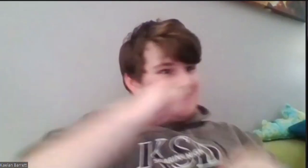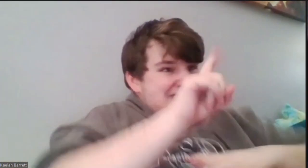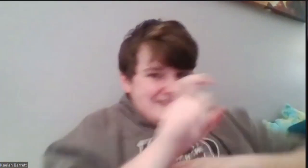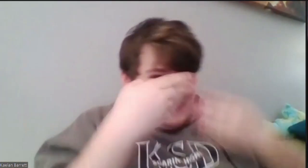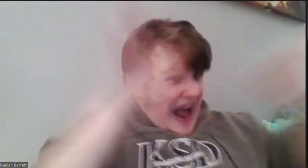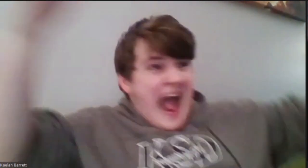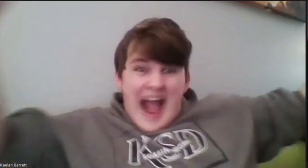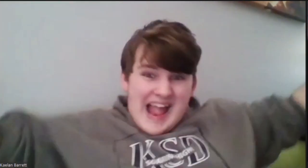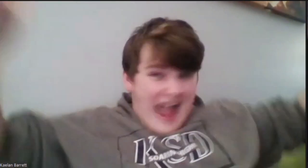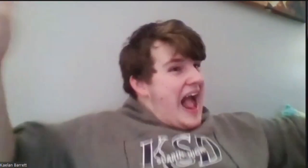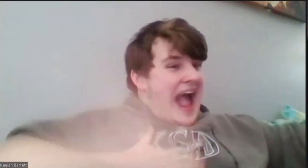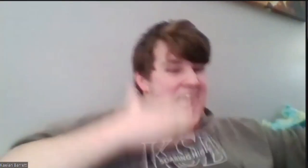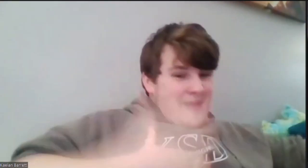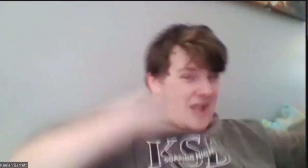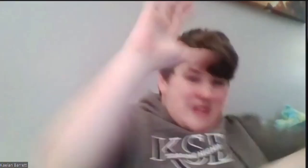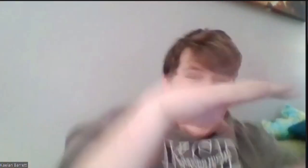So he sees himself as a young man, a young adult.